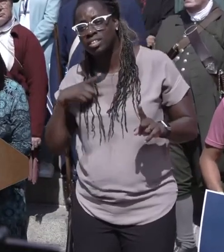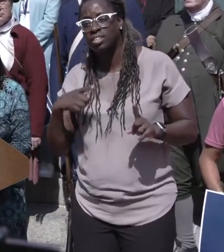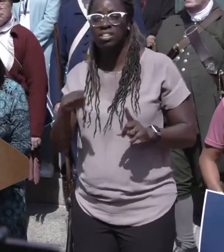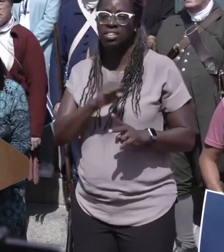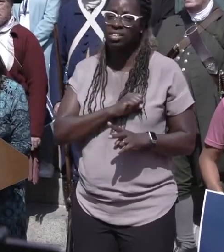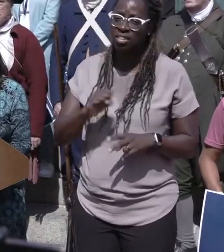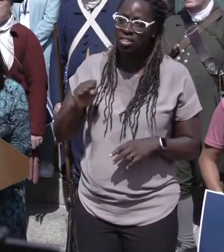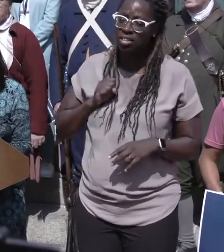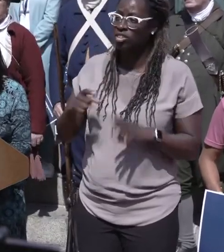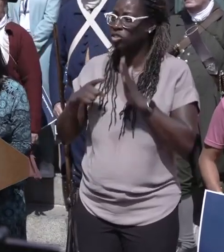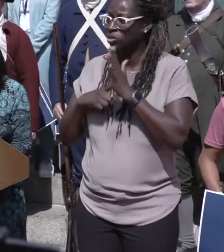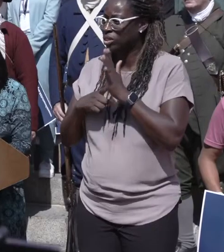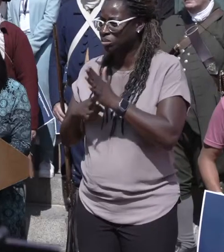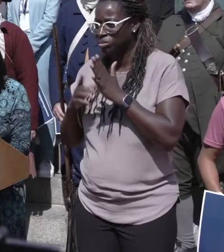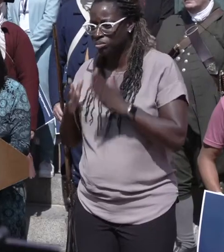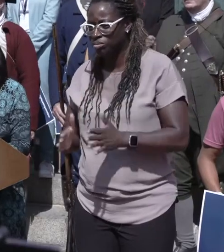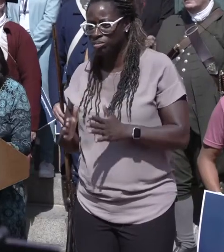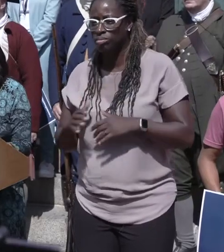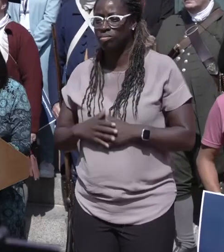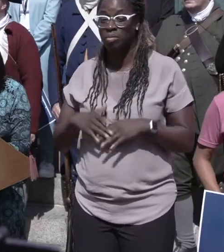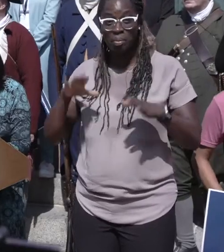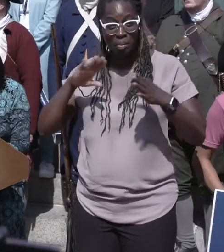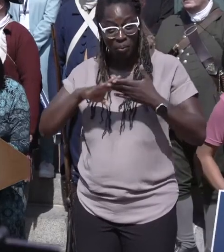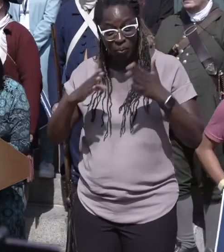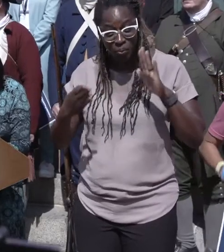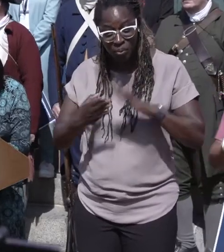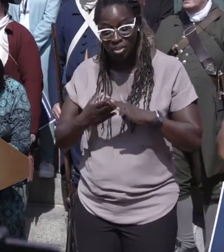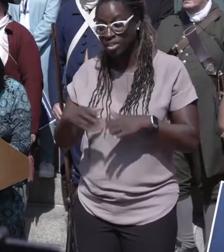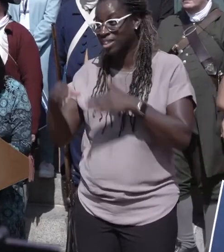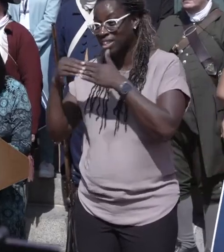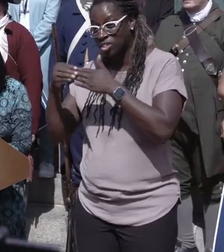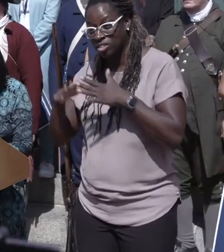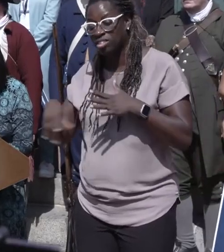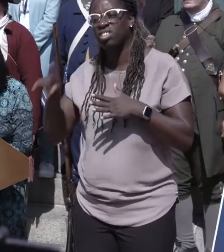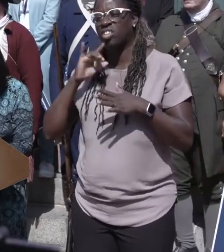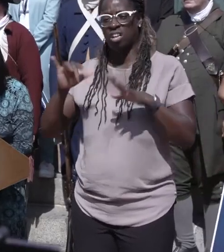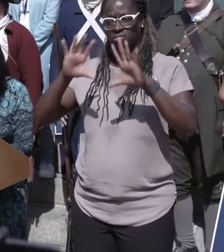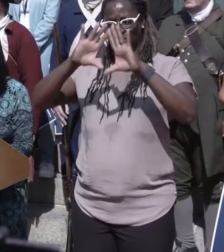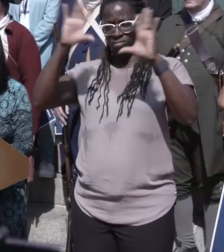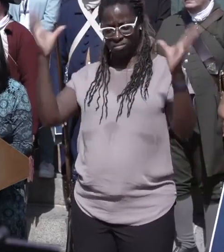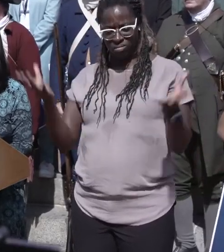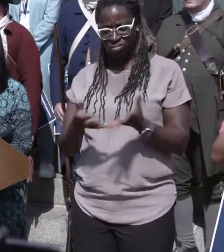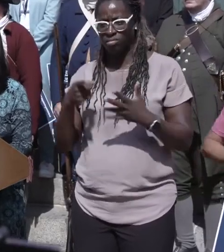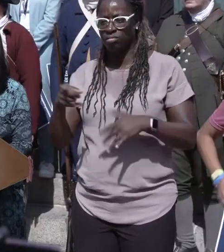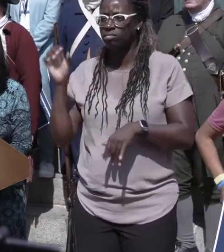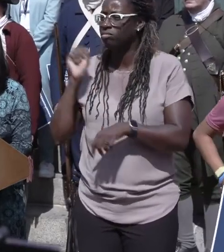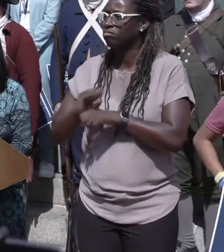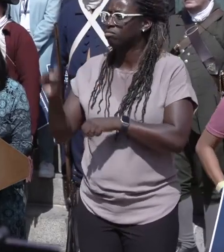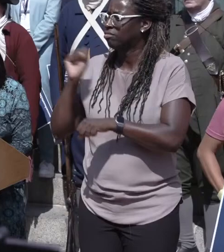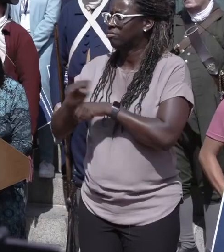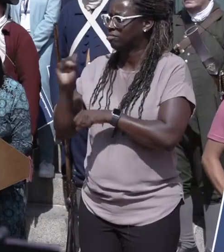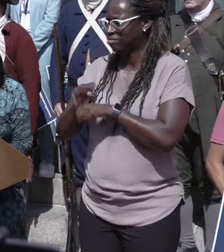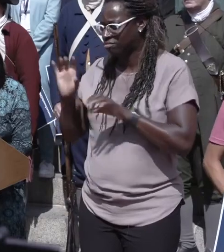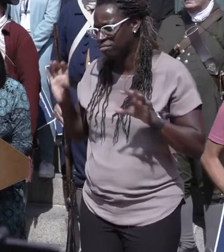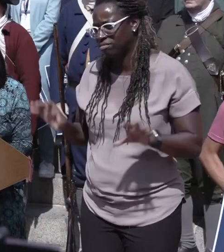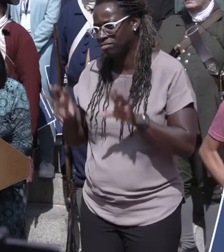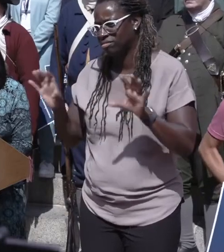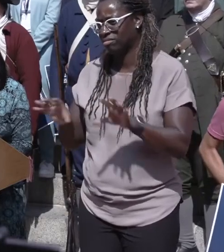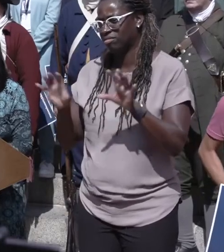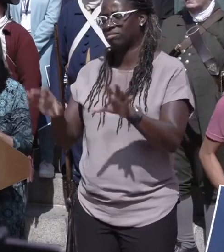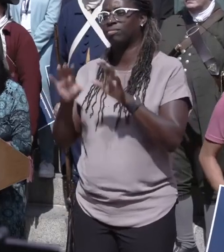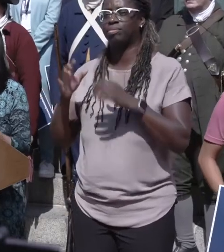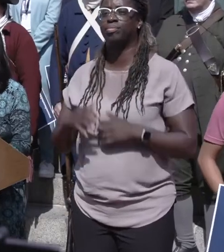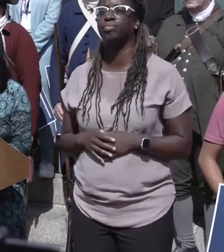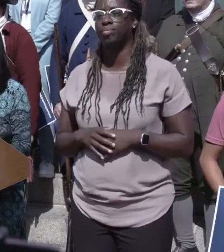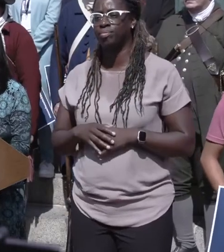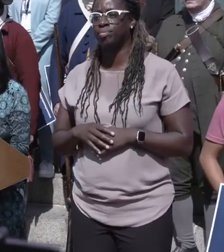who have been working hard for a very long time to prepare us for this moment. What makes Boston and Massachusetts so special is